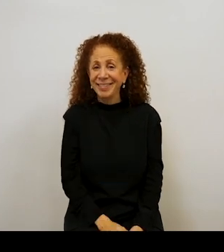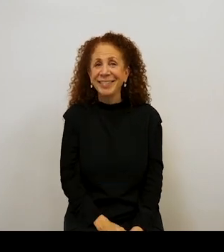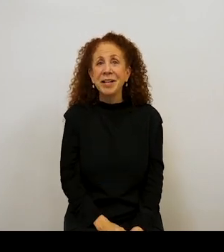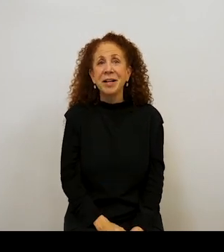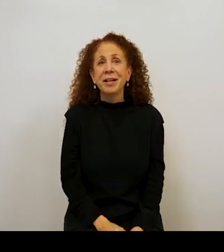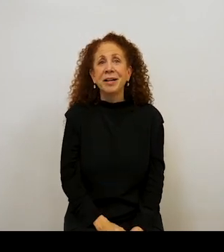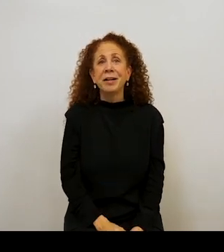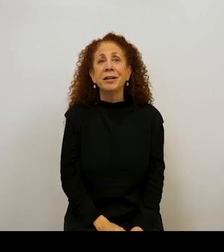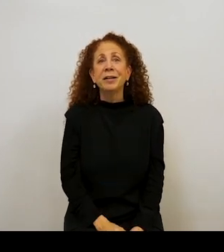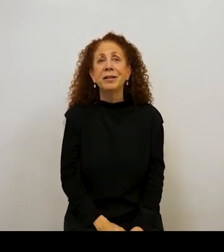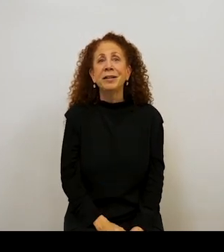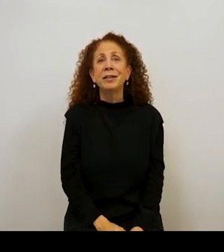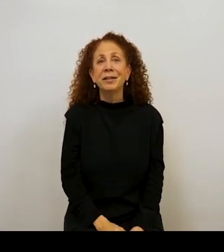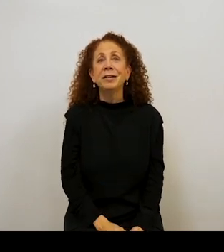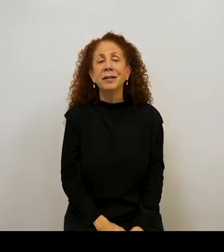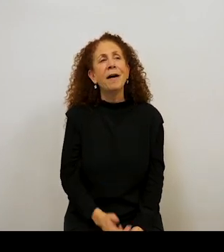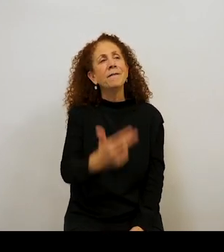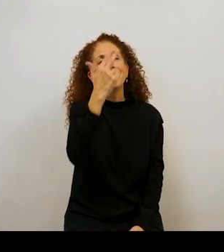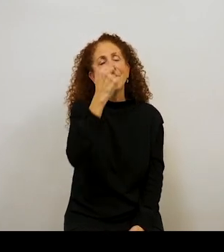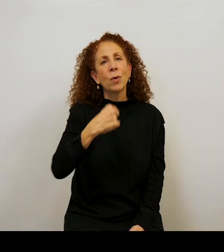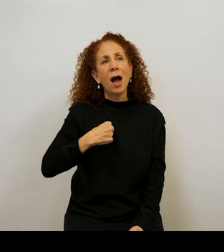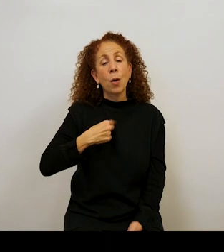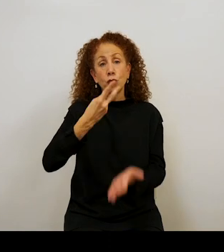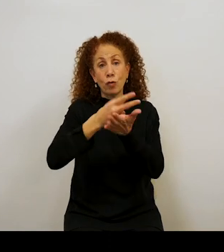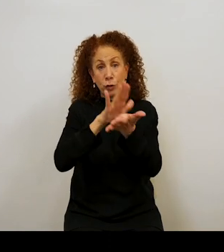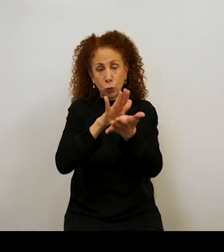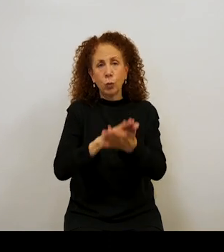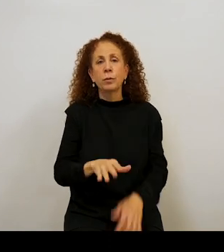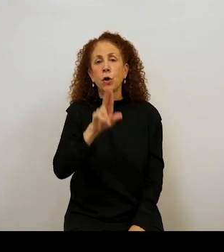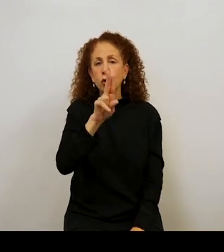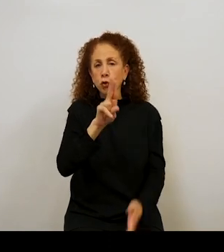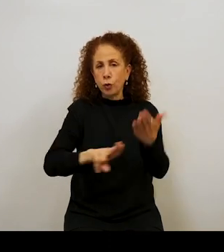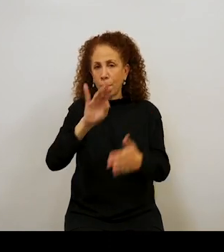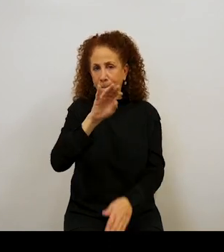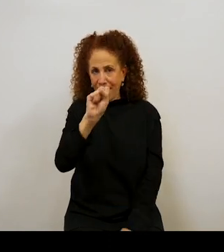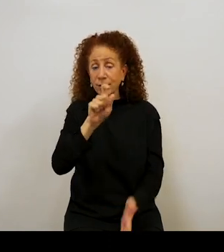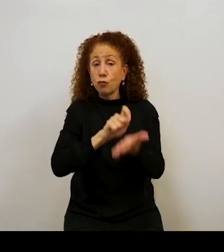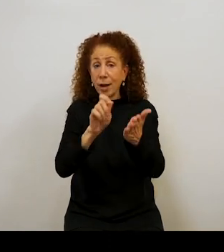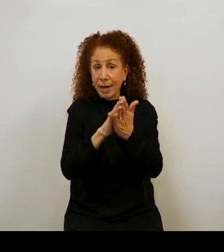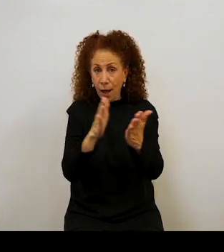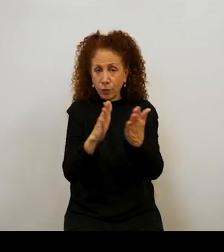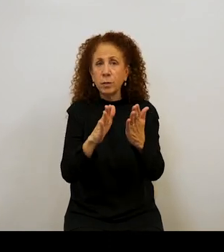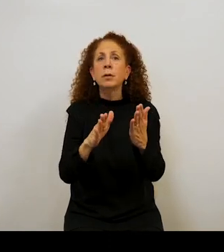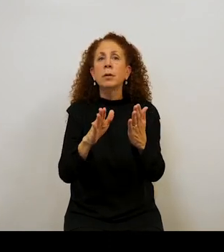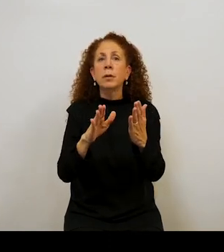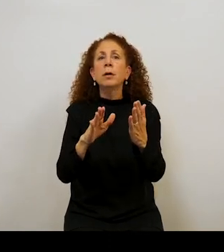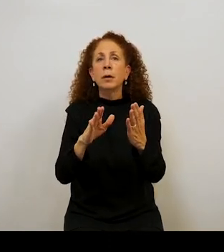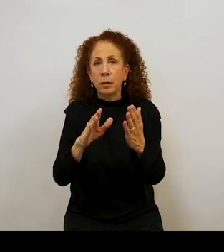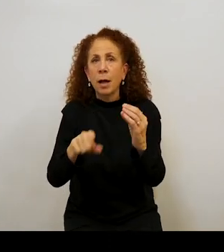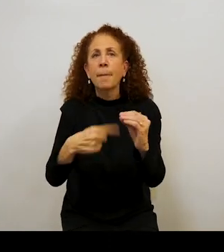always, you know, it's funny, when I was in grad school at UMass and I was writing a novel which was about a young boy in a military